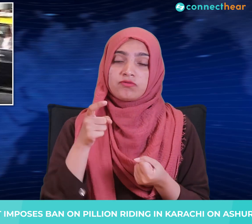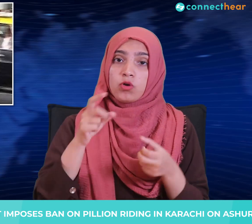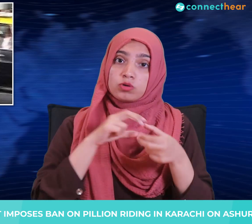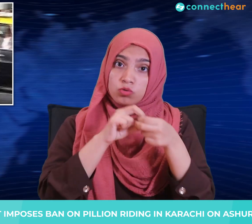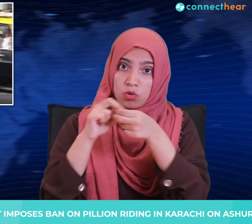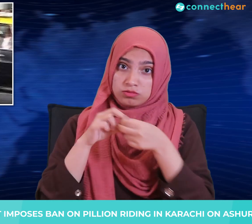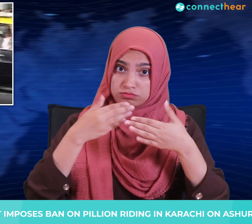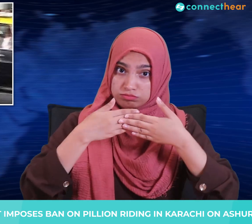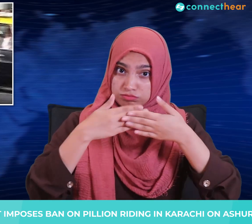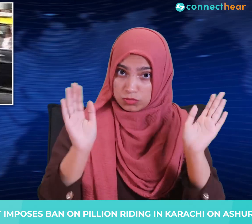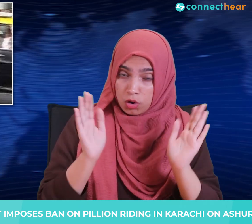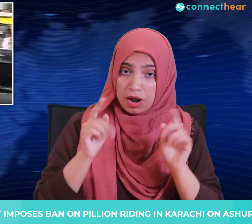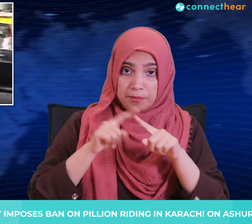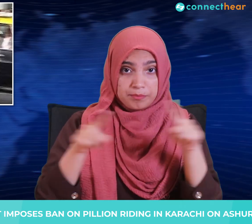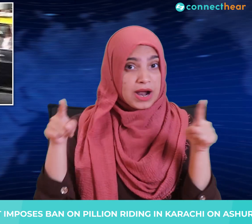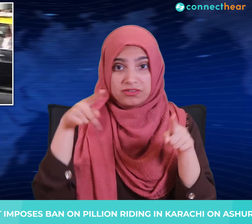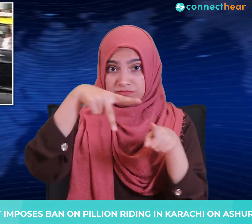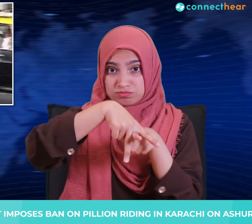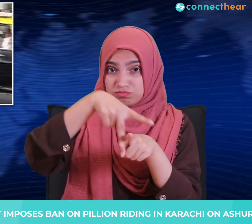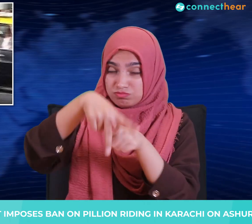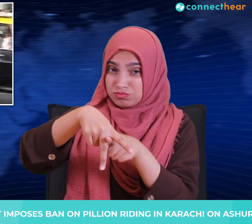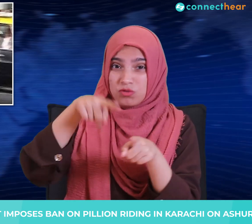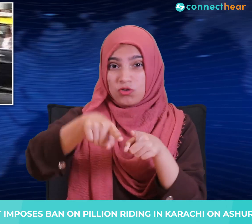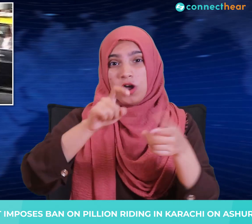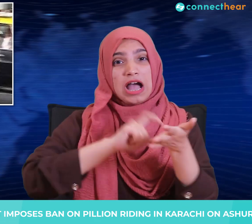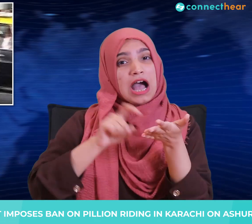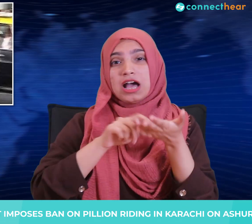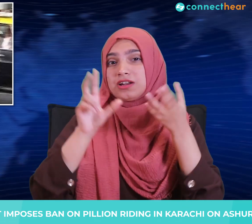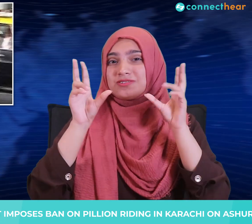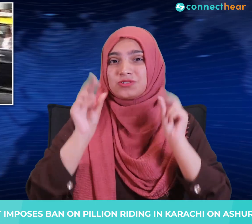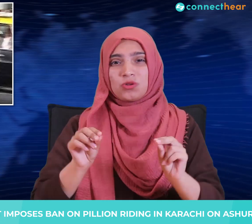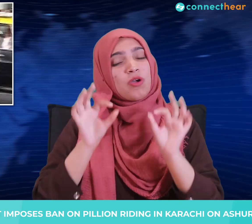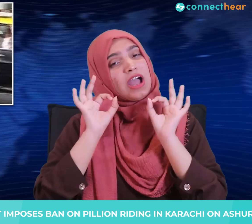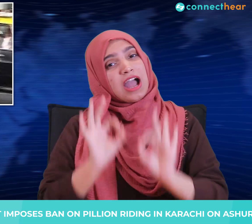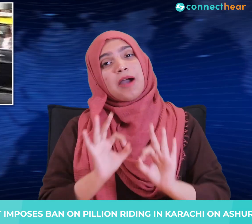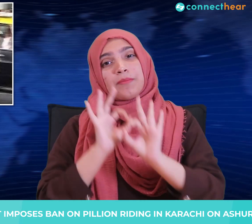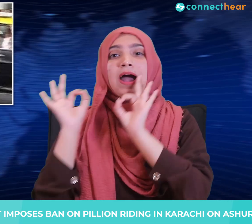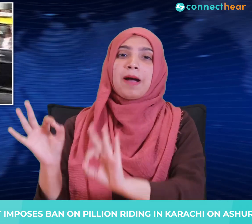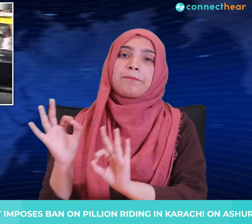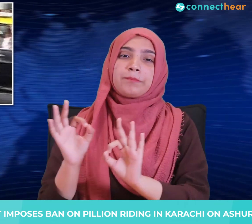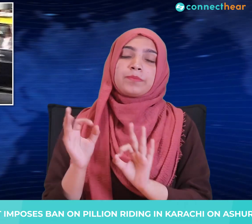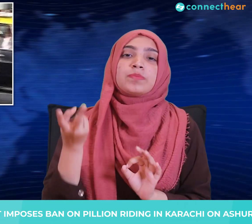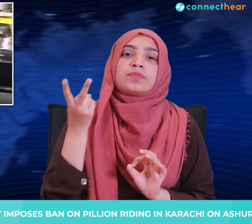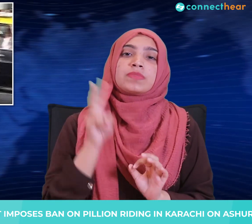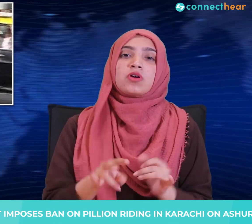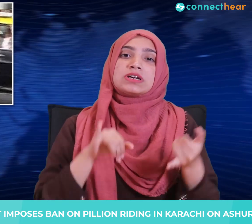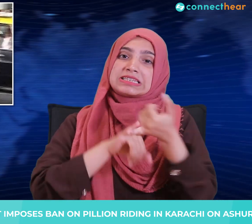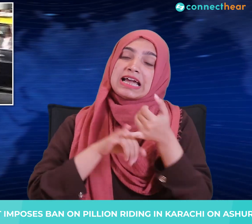Restrictions of pillion riding is waved off, stated the notification issued by the Home Department Saturday.